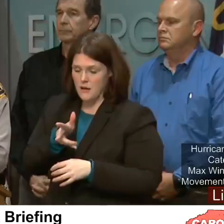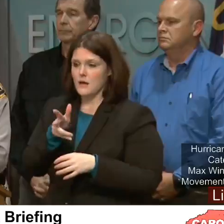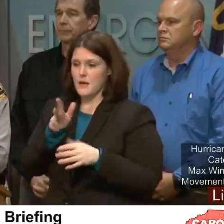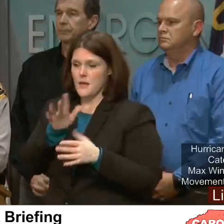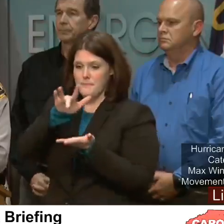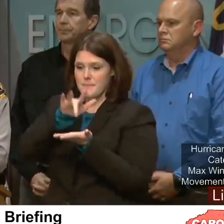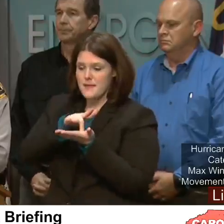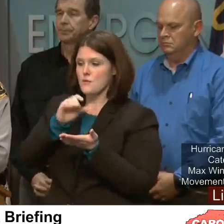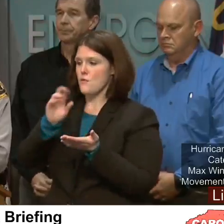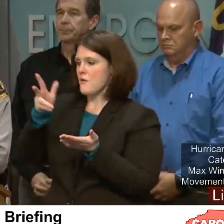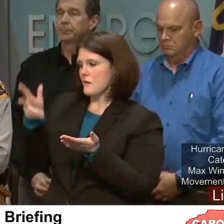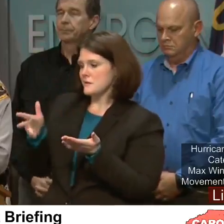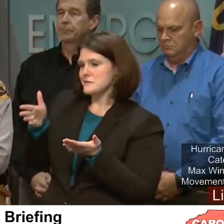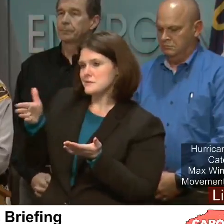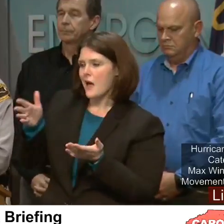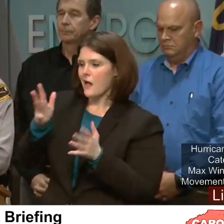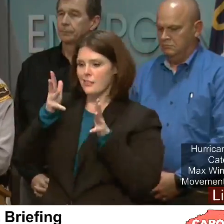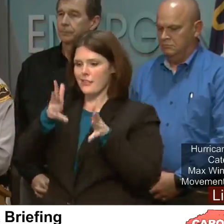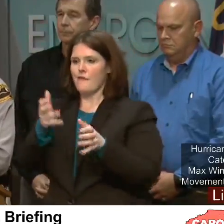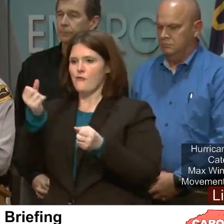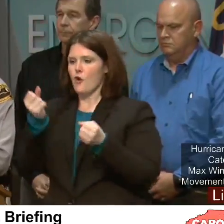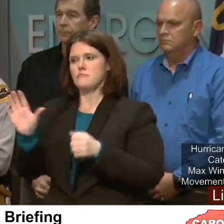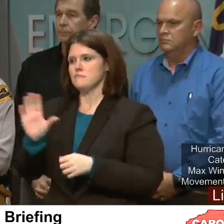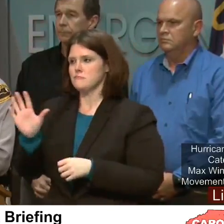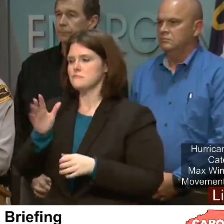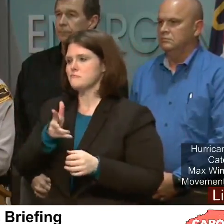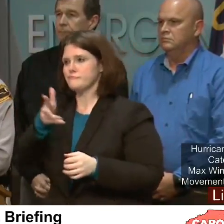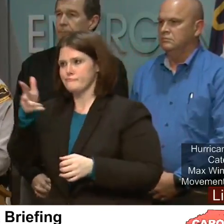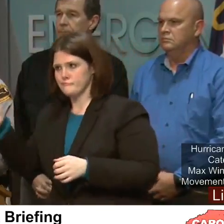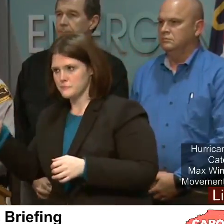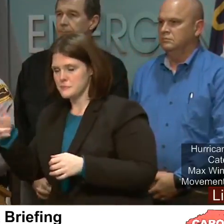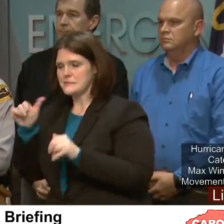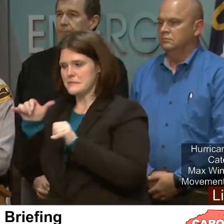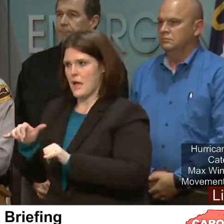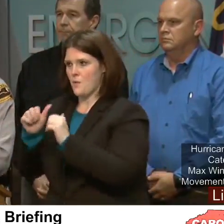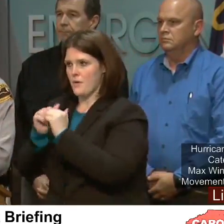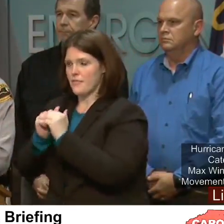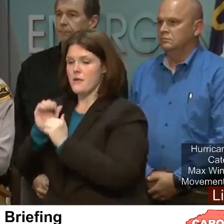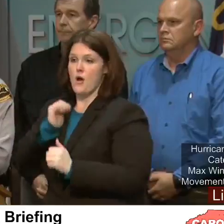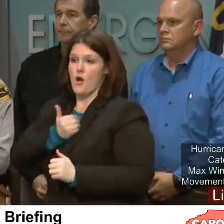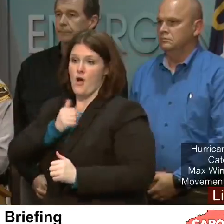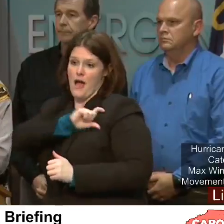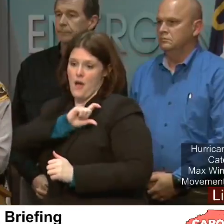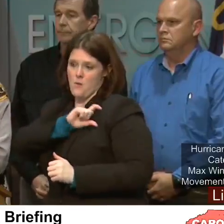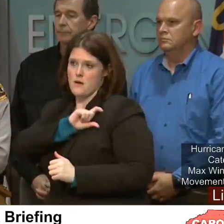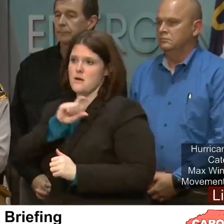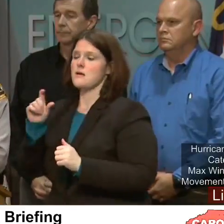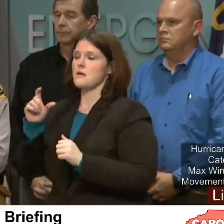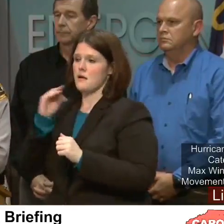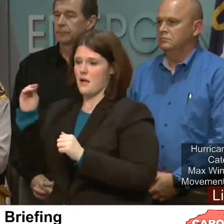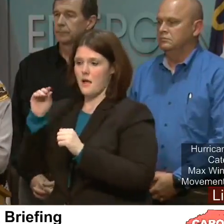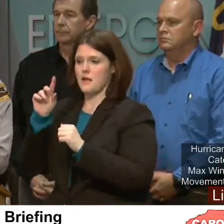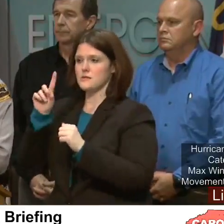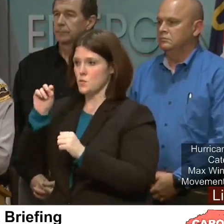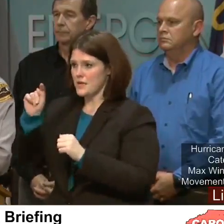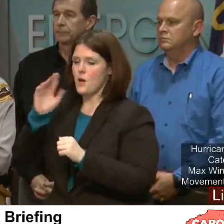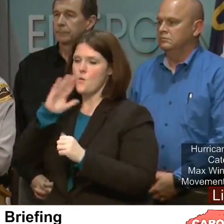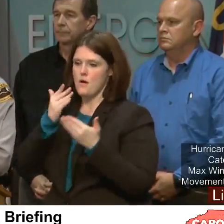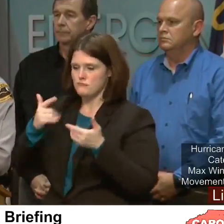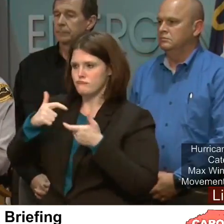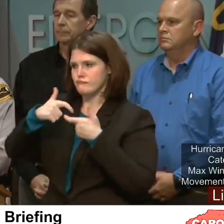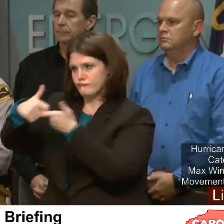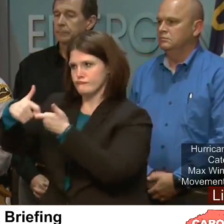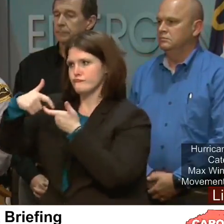of our roadways. Troopers, along with our partners with DOT, will be immediately and are immediately removing